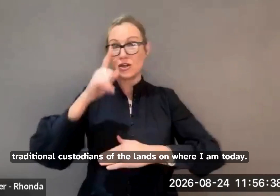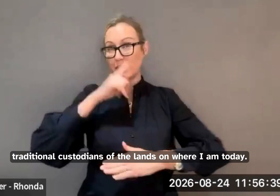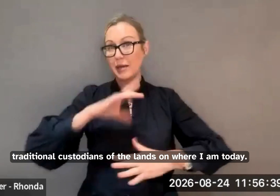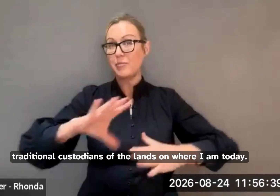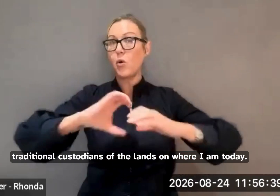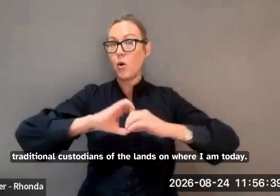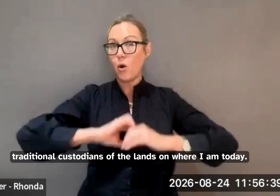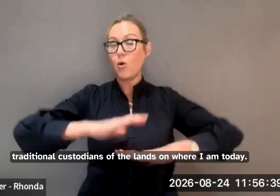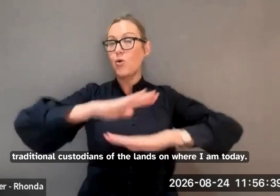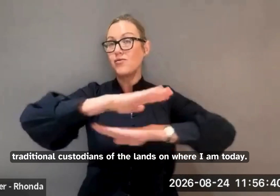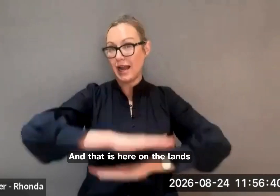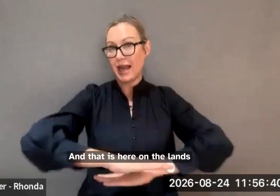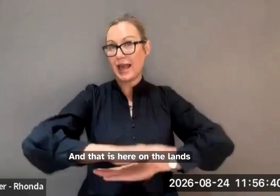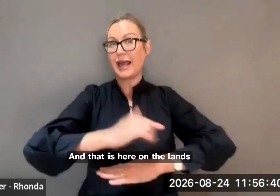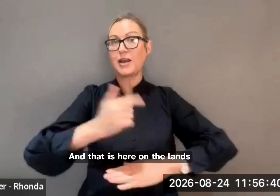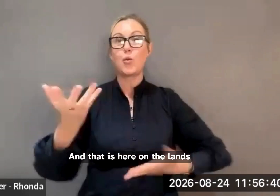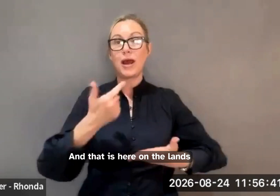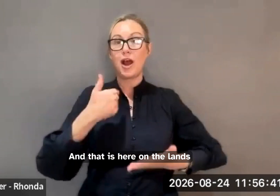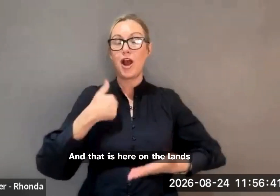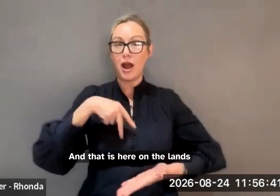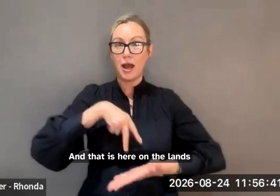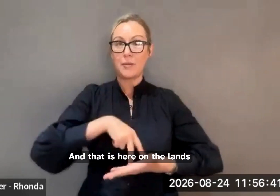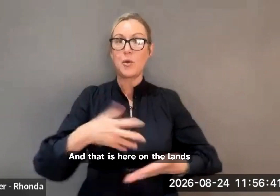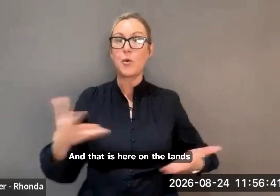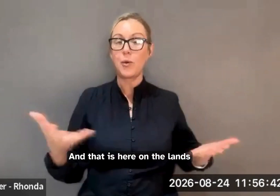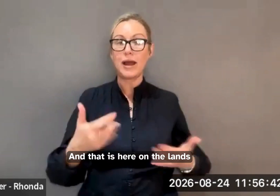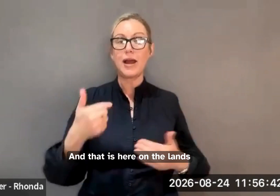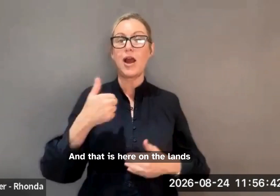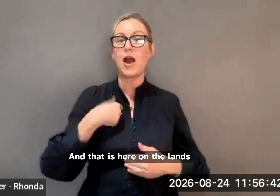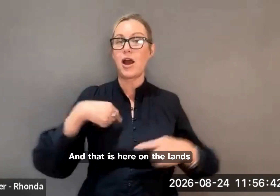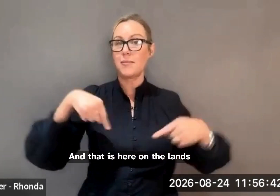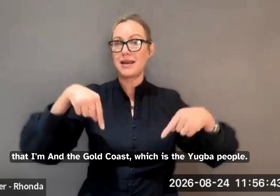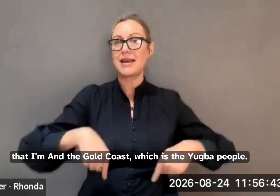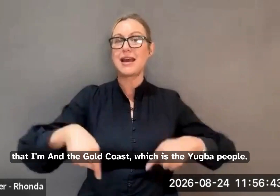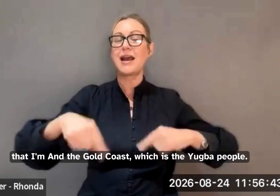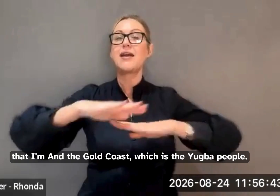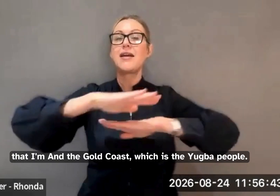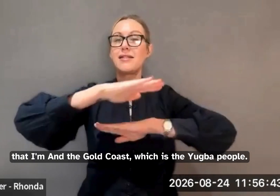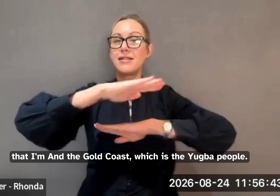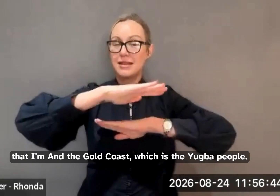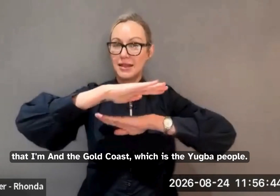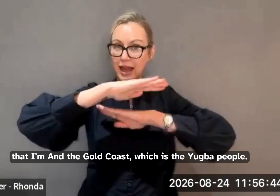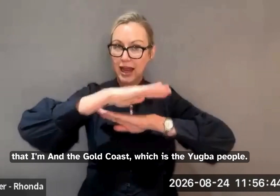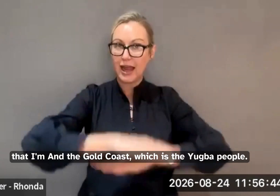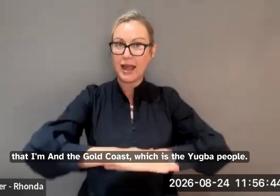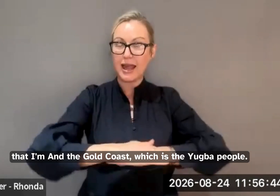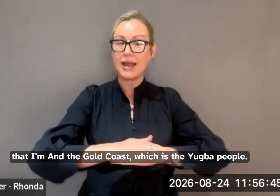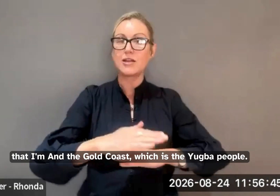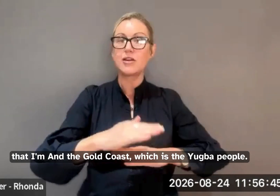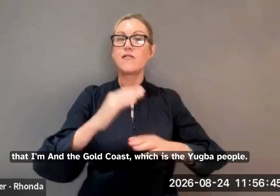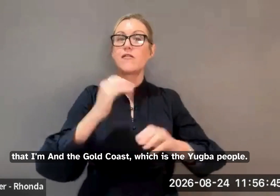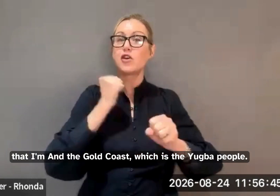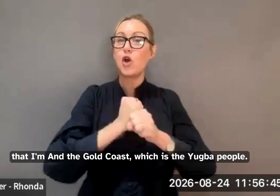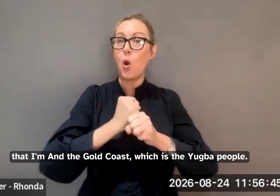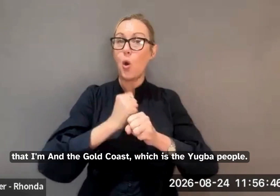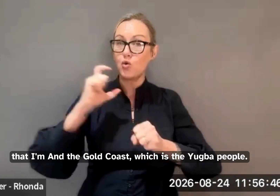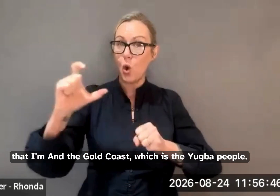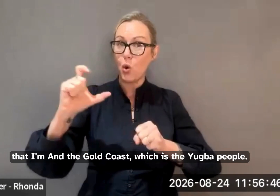on where I am today, and that is here on the lands of the Gold Coast, which